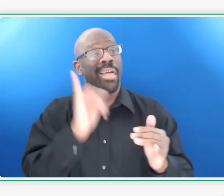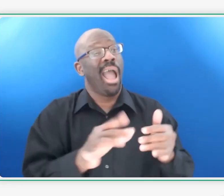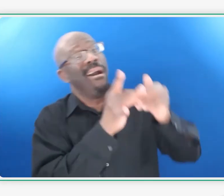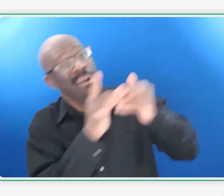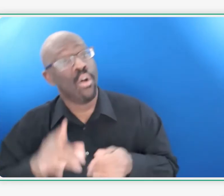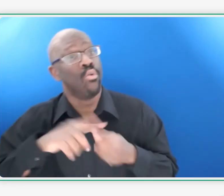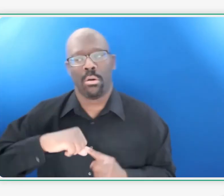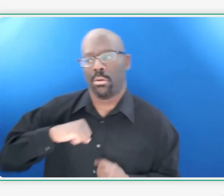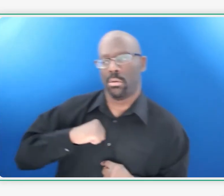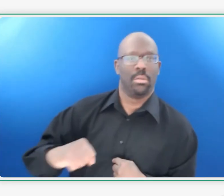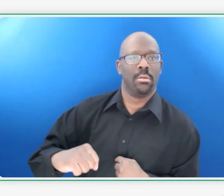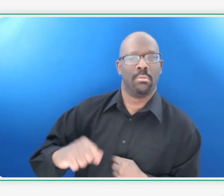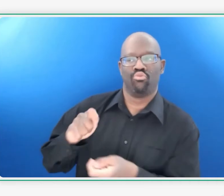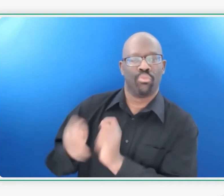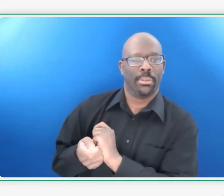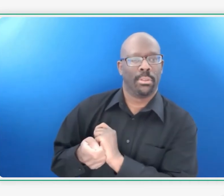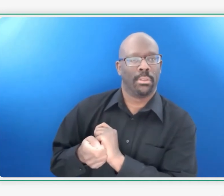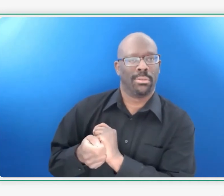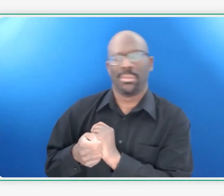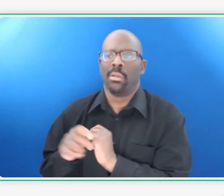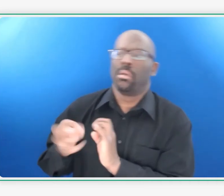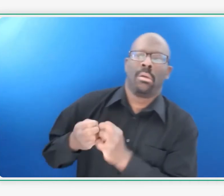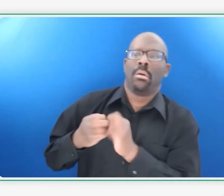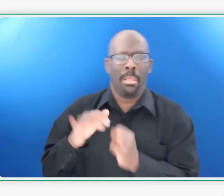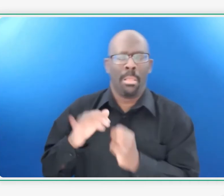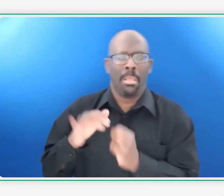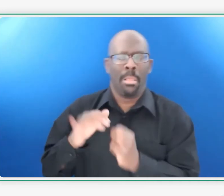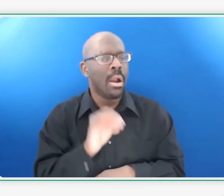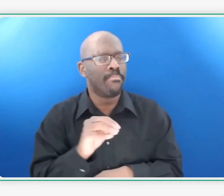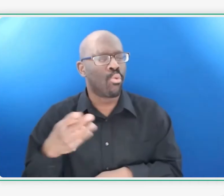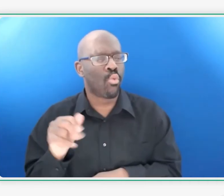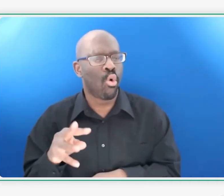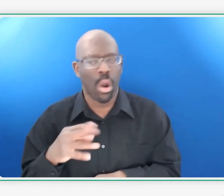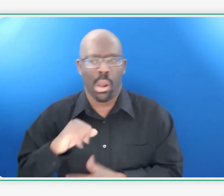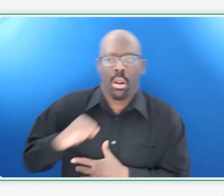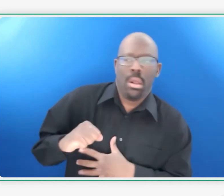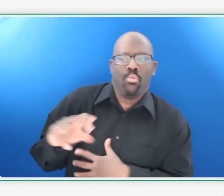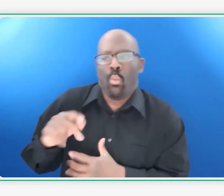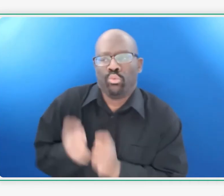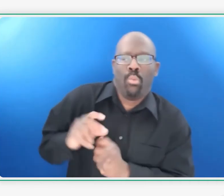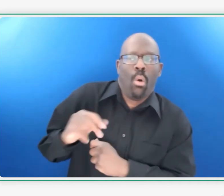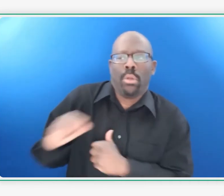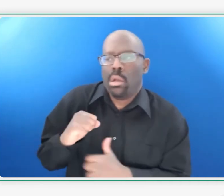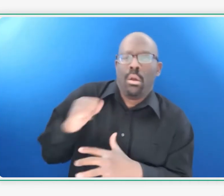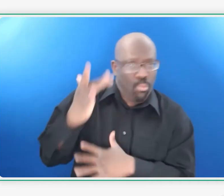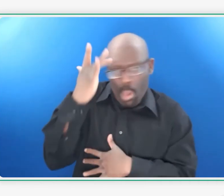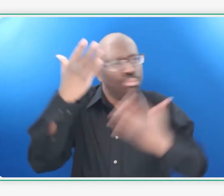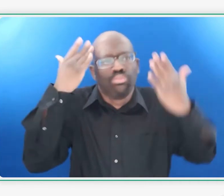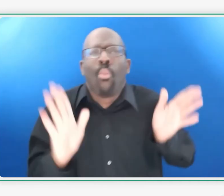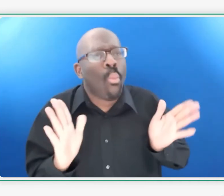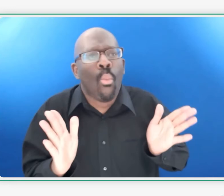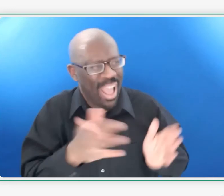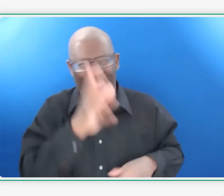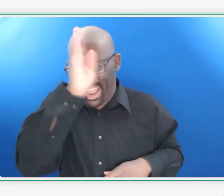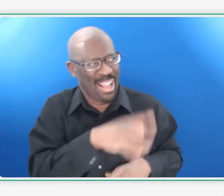And when you don't have that education, your finances are limited, or your options feel limited, and then you're resistant to change